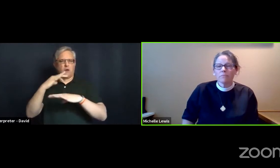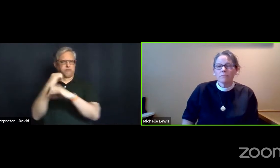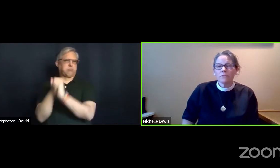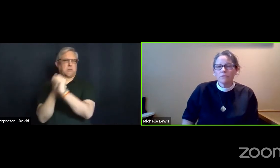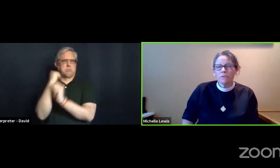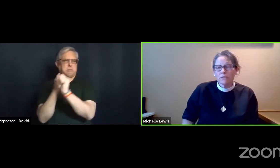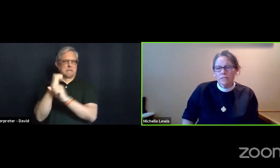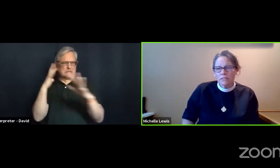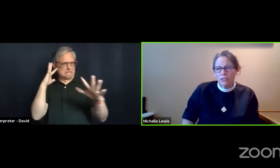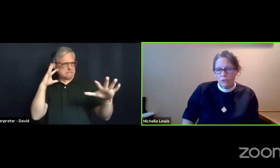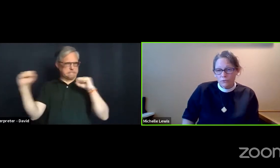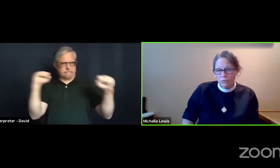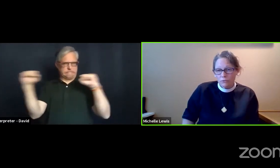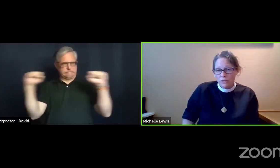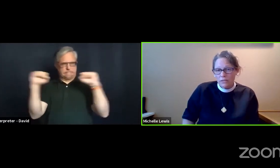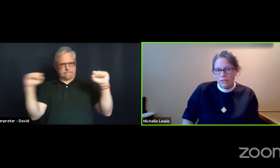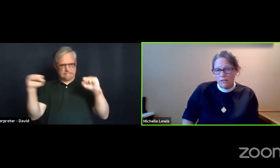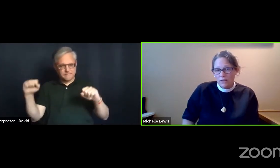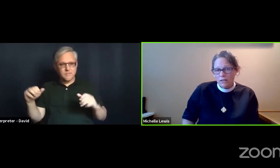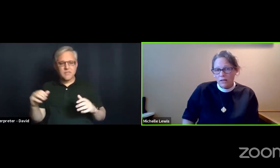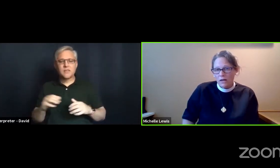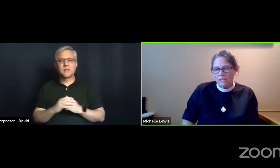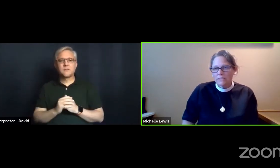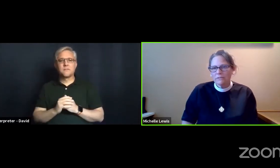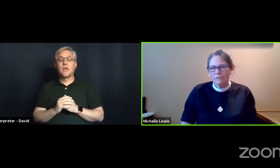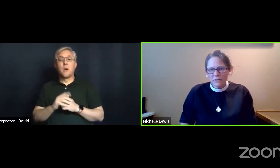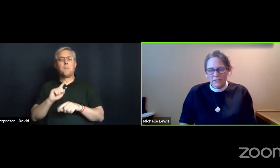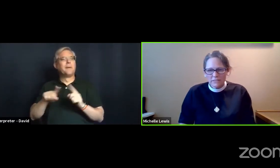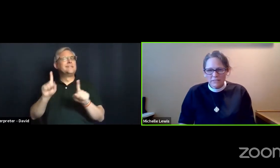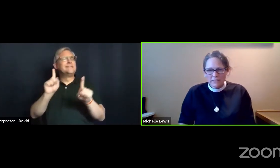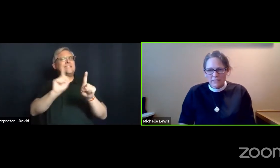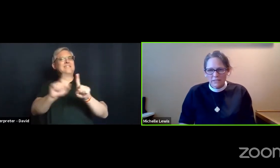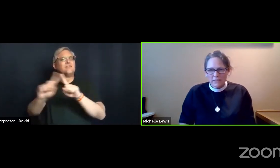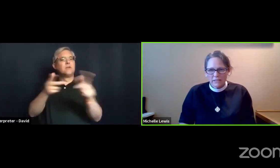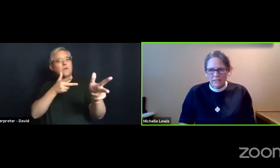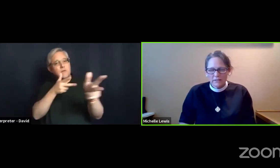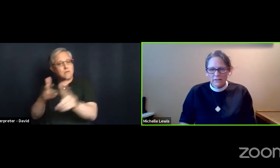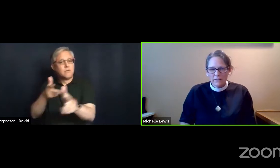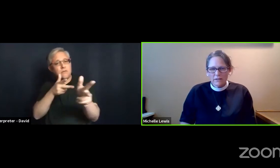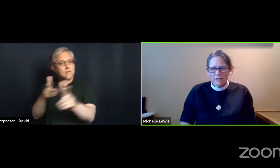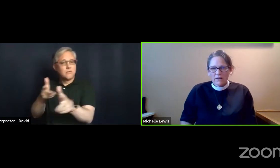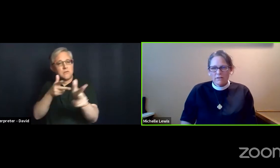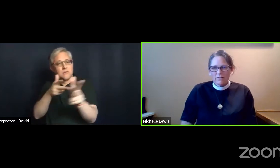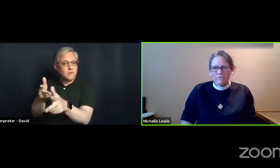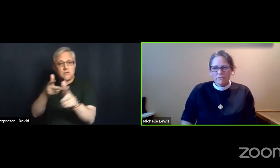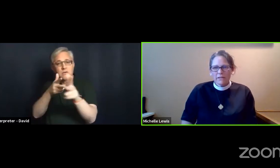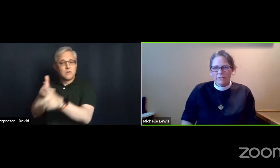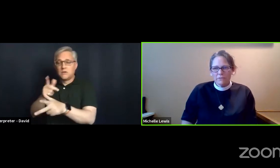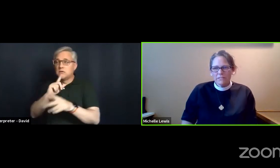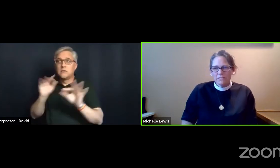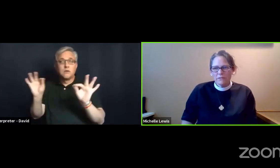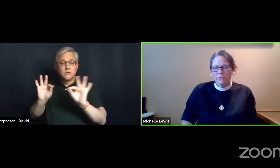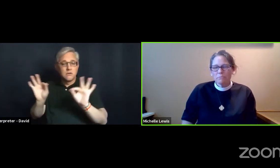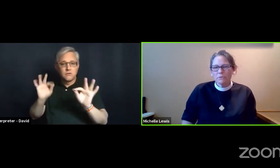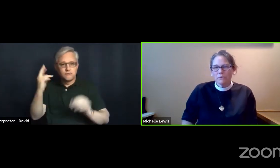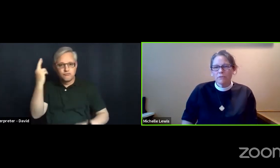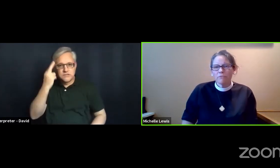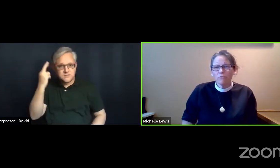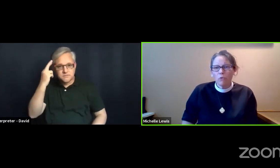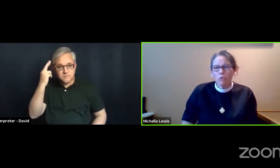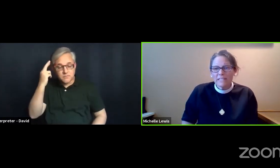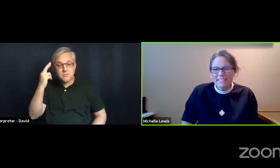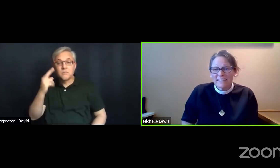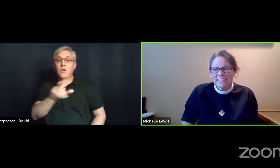From 2002 until 2016, Philando Castillo was pulled